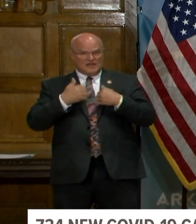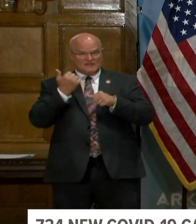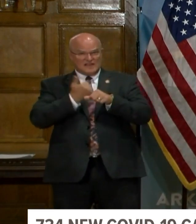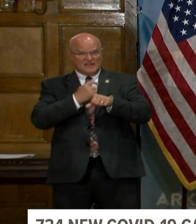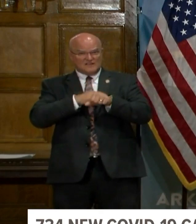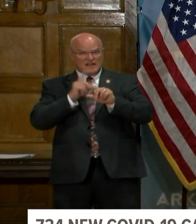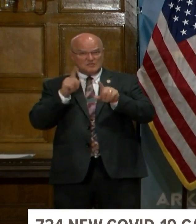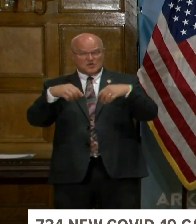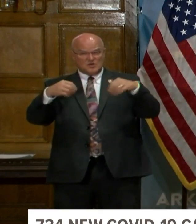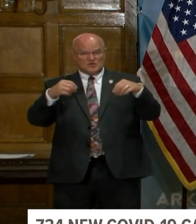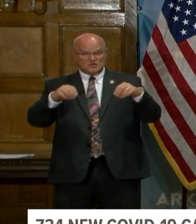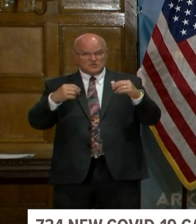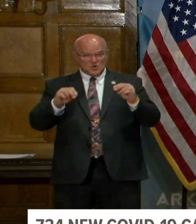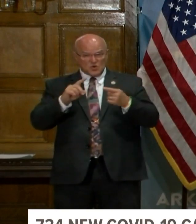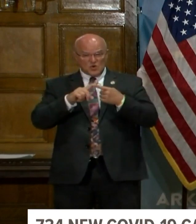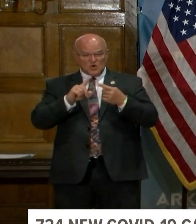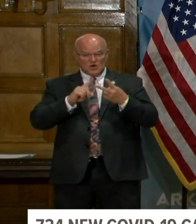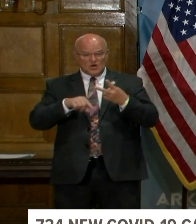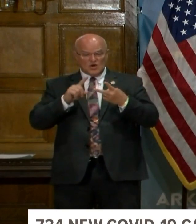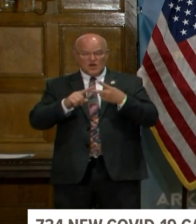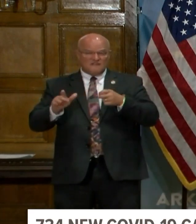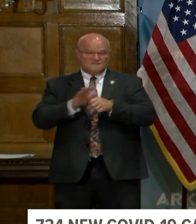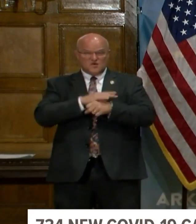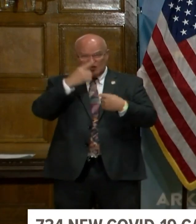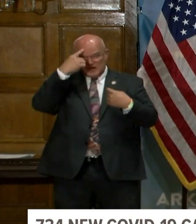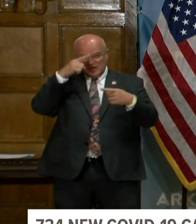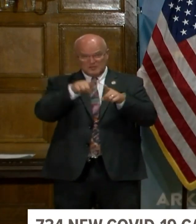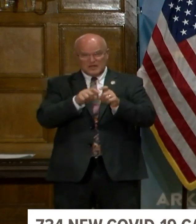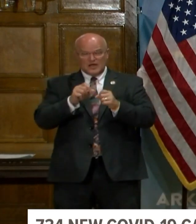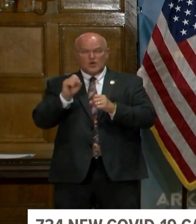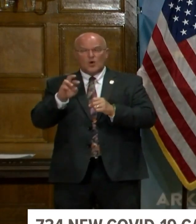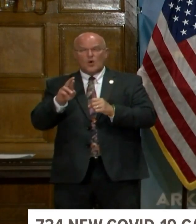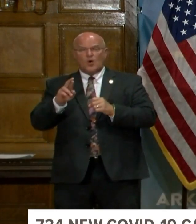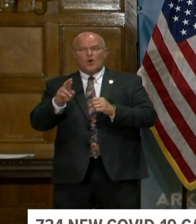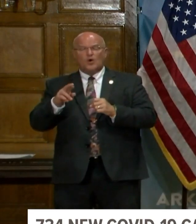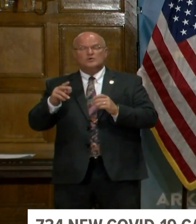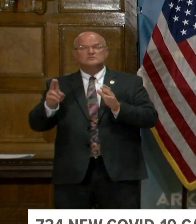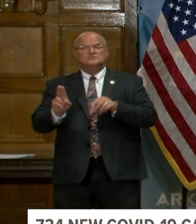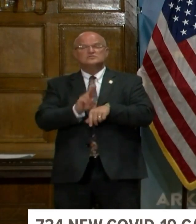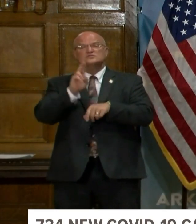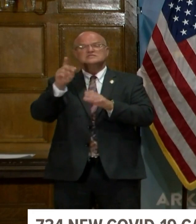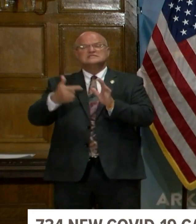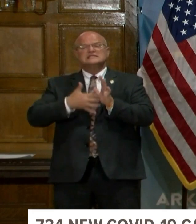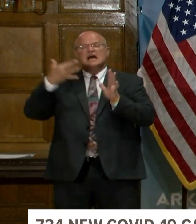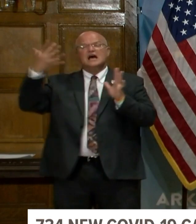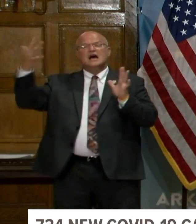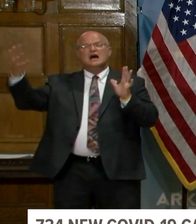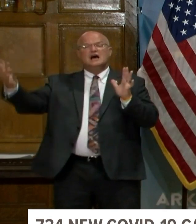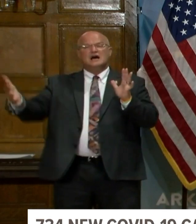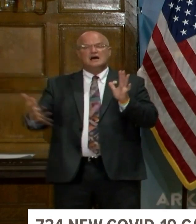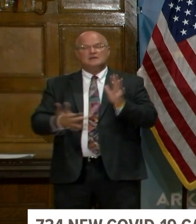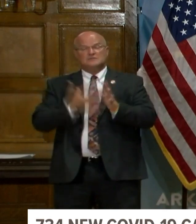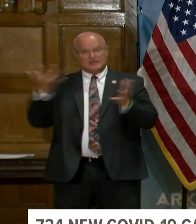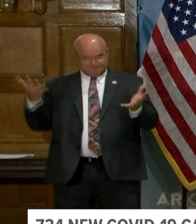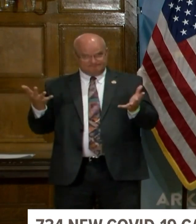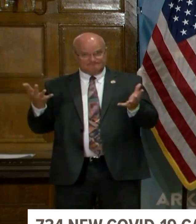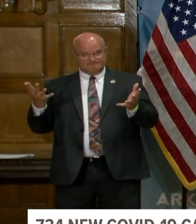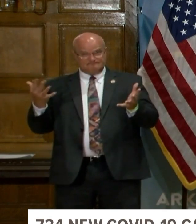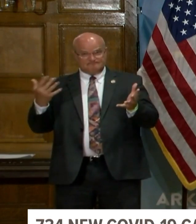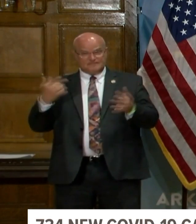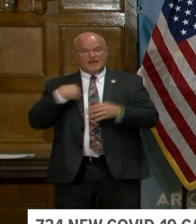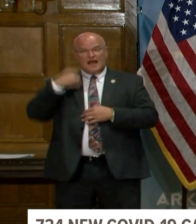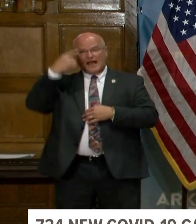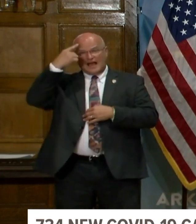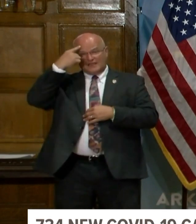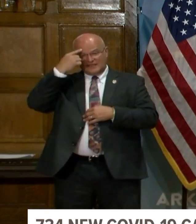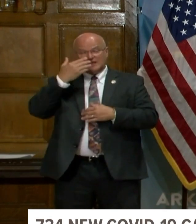every time you go to the store? Does that mean you're going to be fully compliant with it, or does that mean you use it sometimes? And so I think it was an